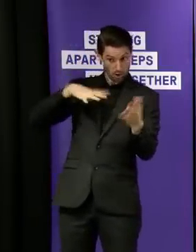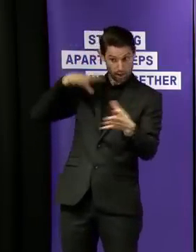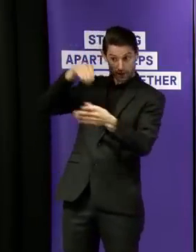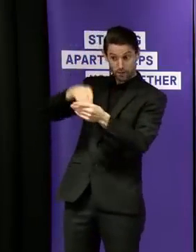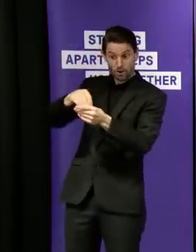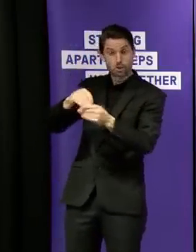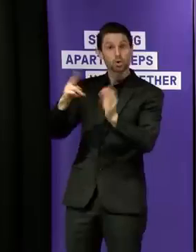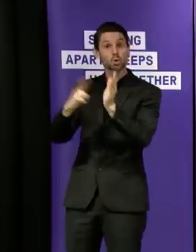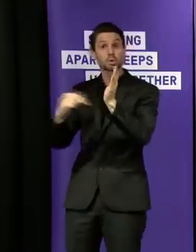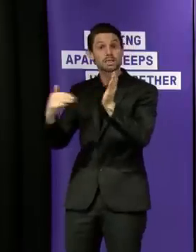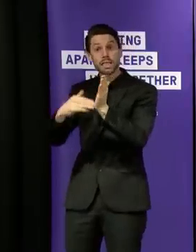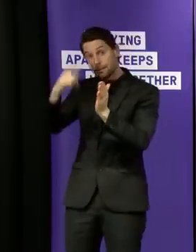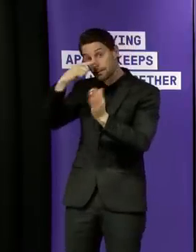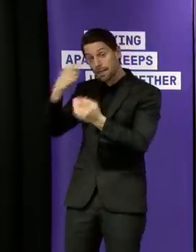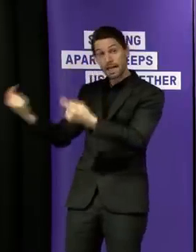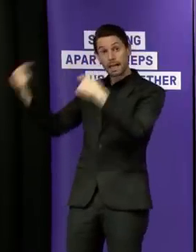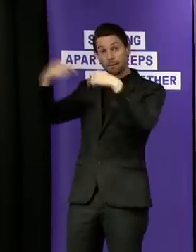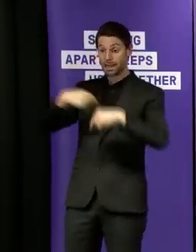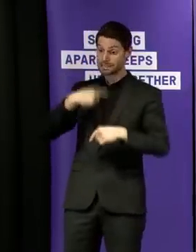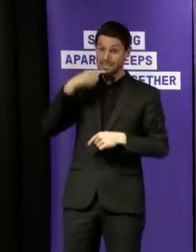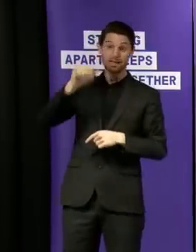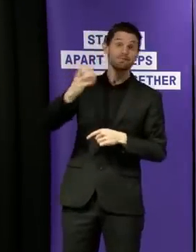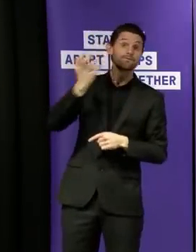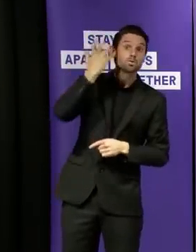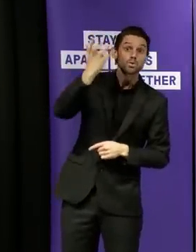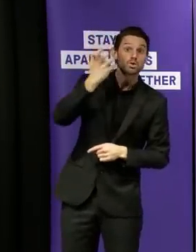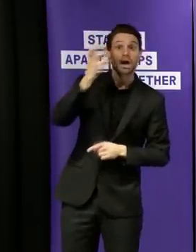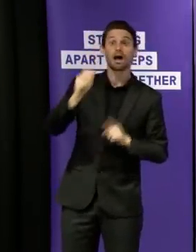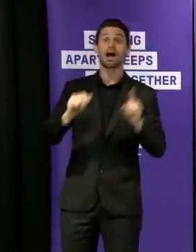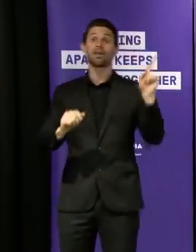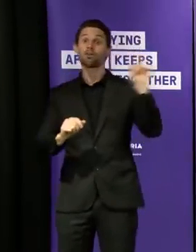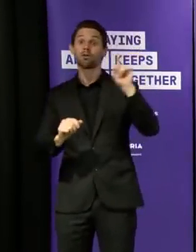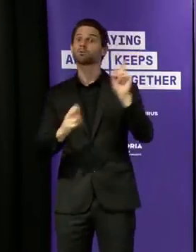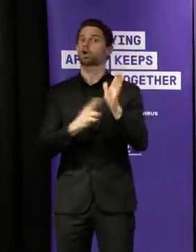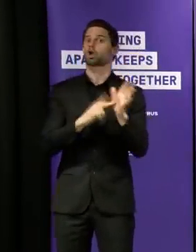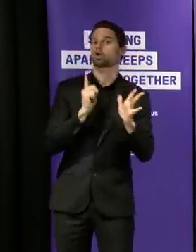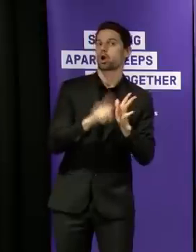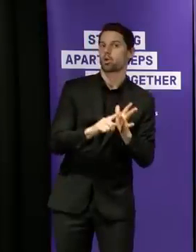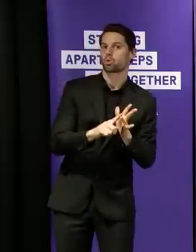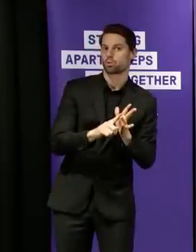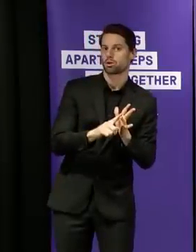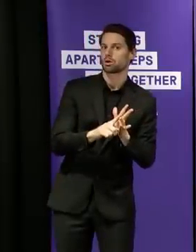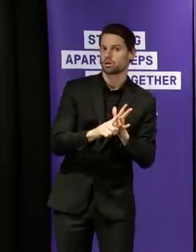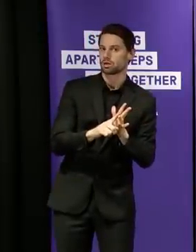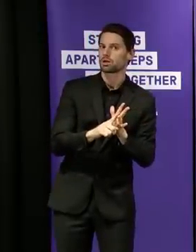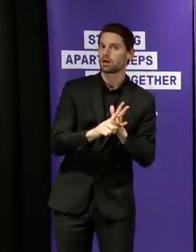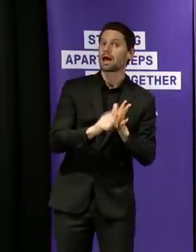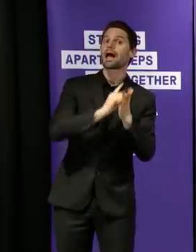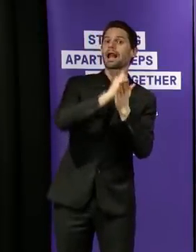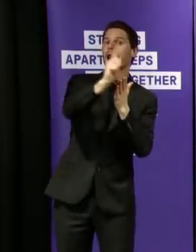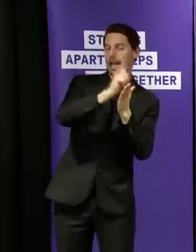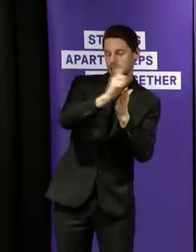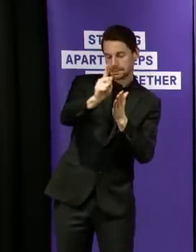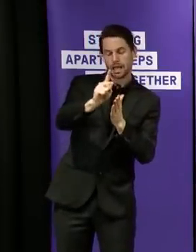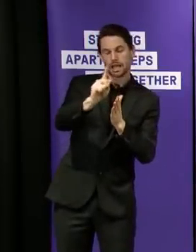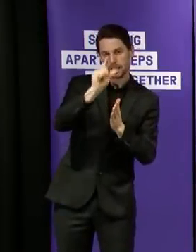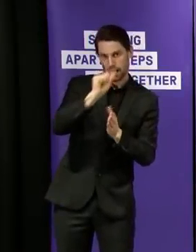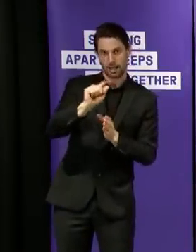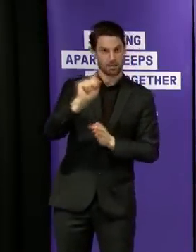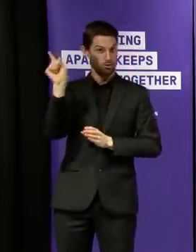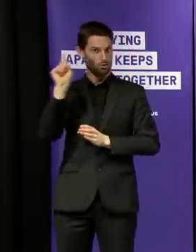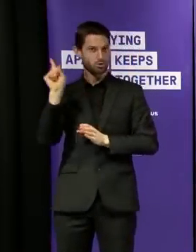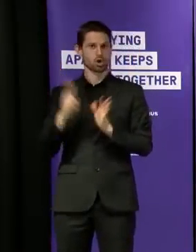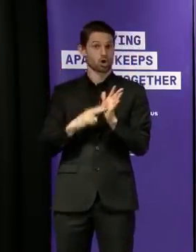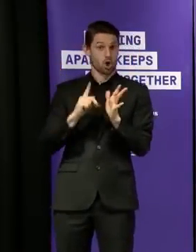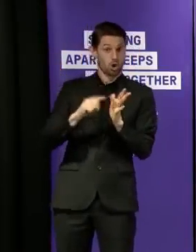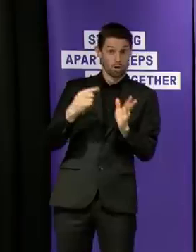now. There'll be a time we want to be. Of course we do." And hopefully we get the reciprocal arrangement and Australians can go to New Zealand. Although I'd be